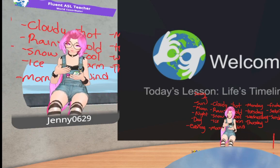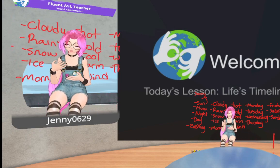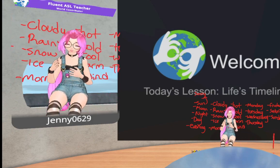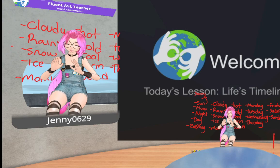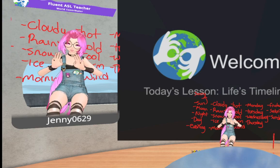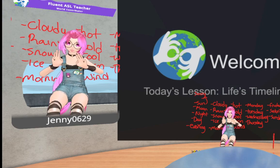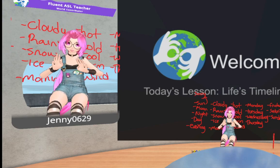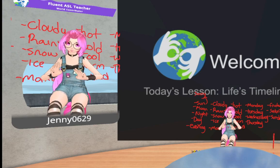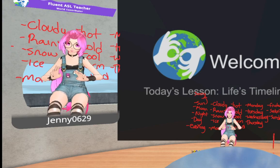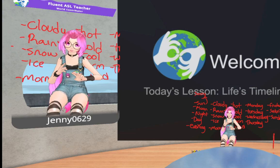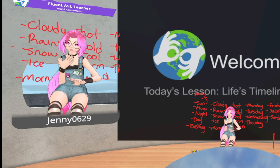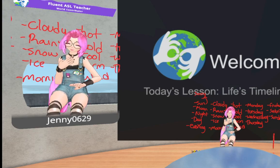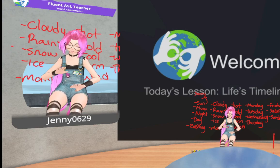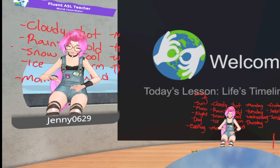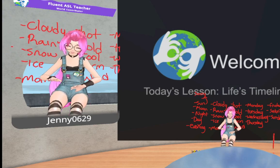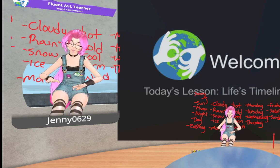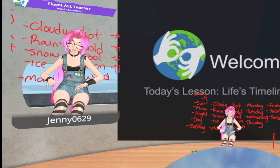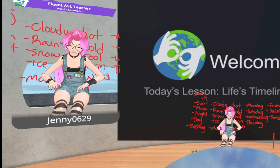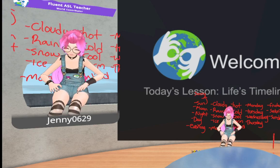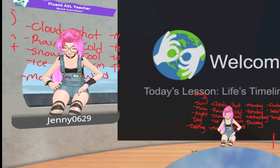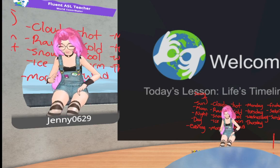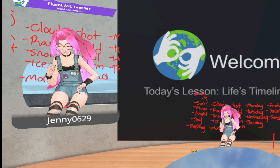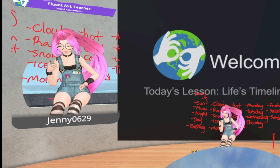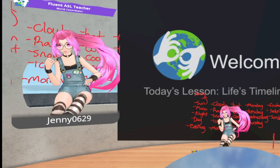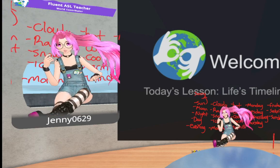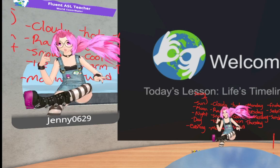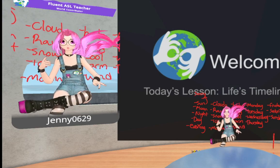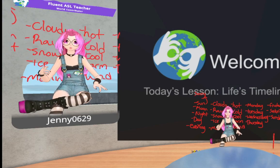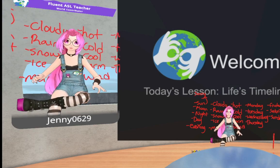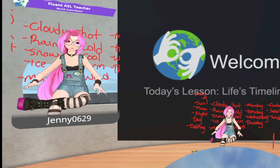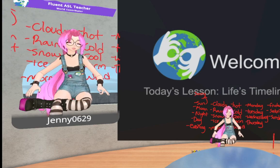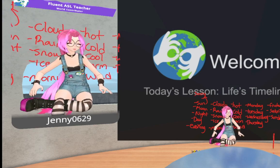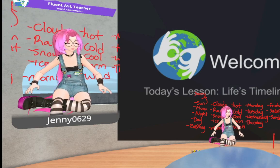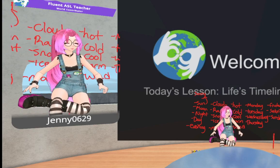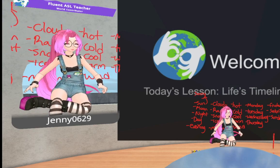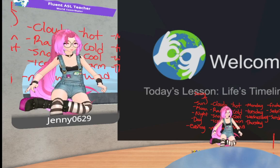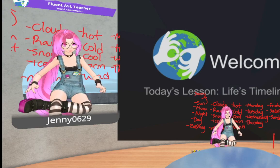getting across the point that the weather is bad, right?